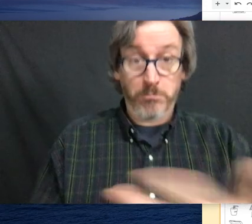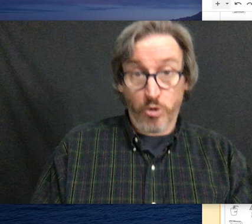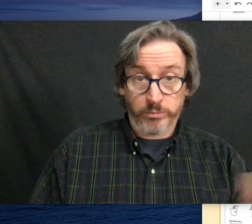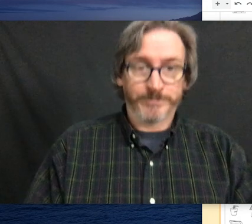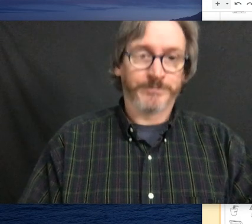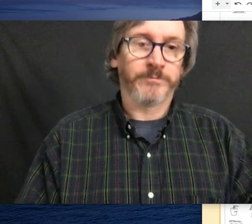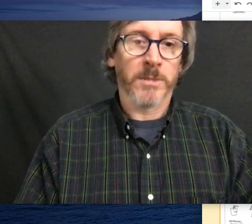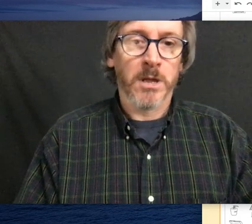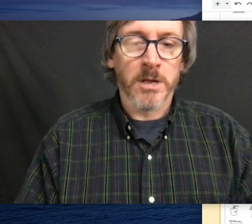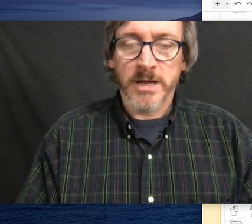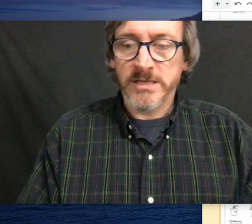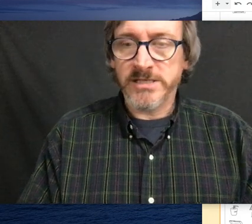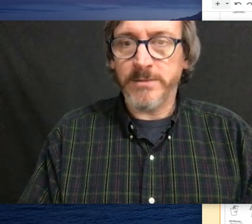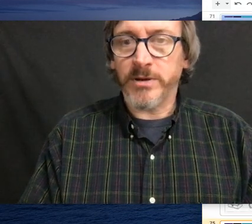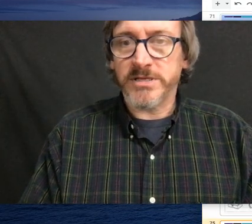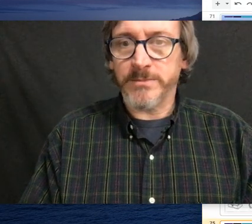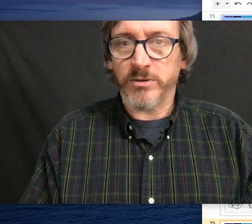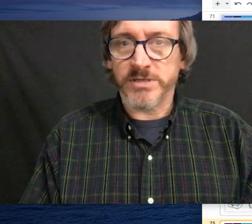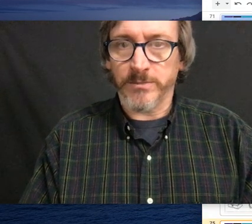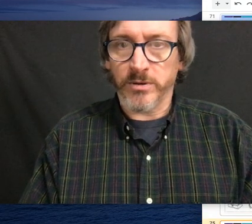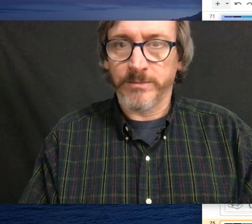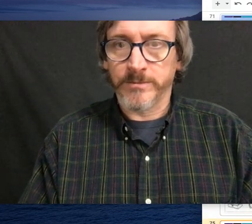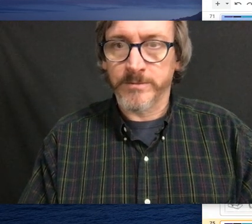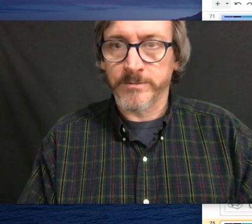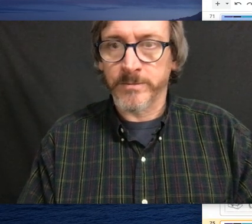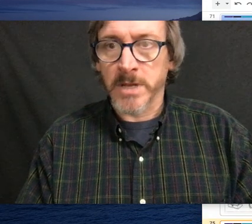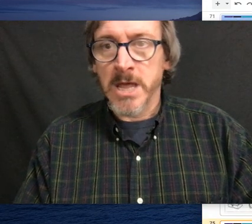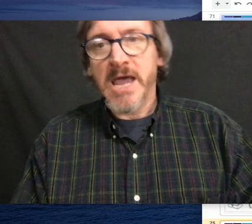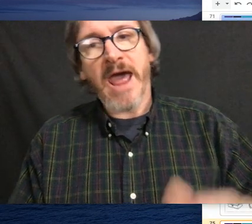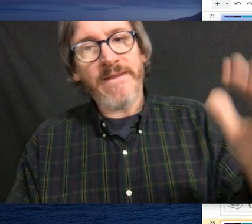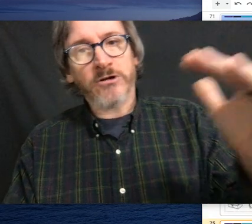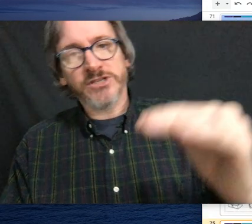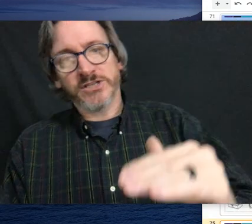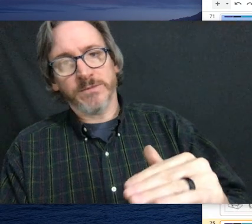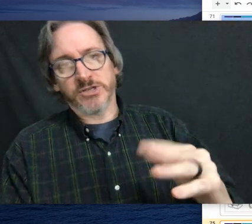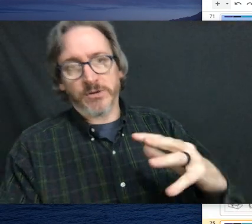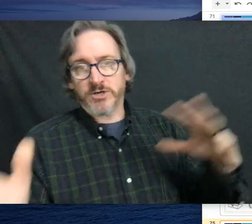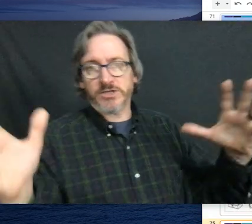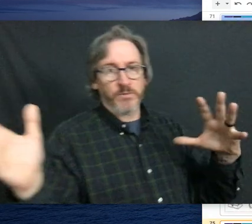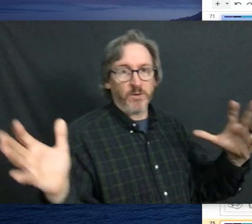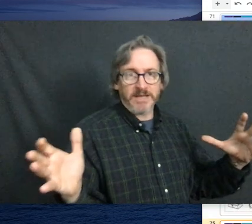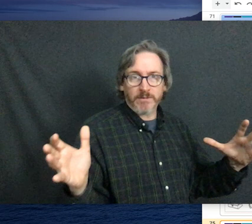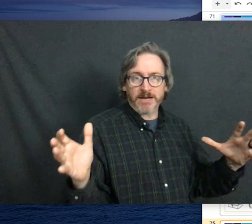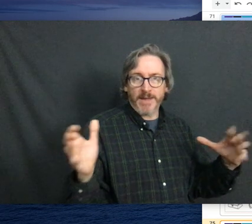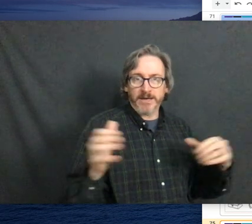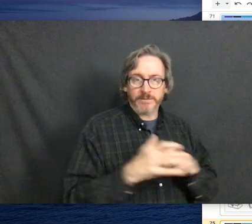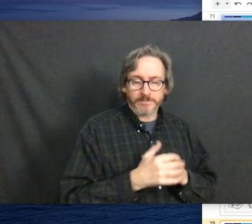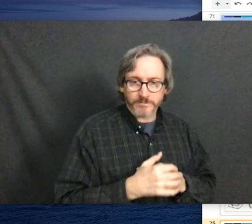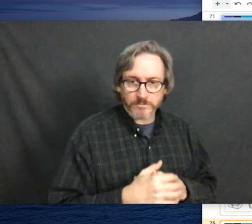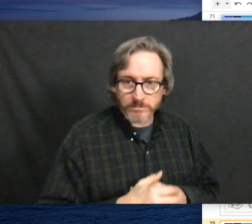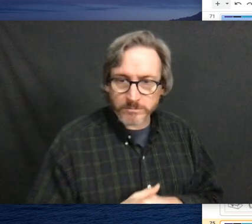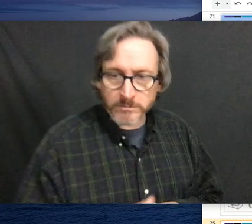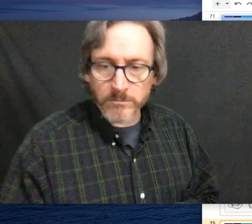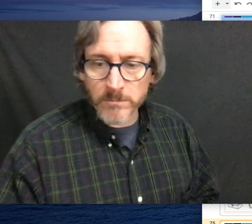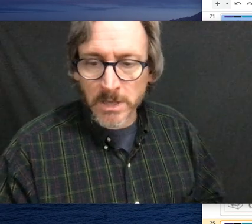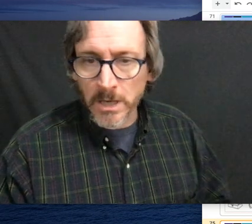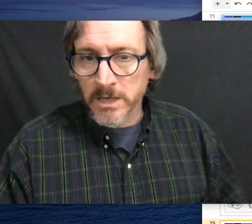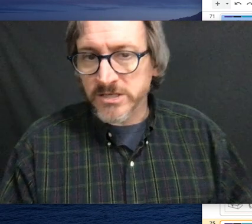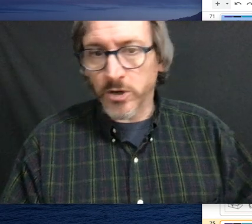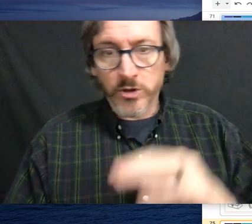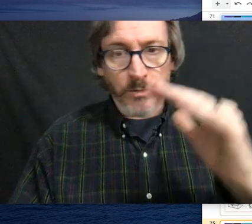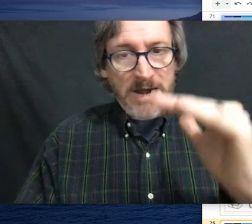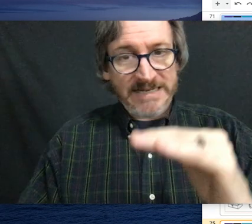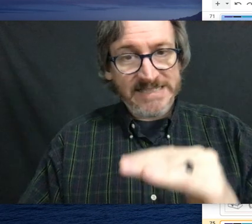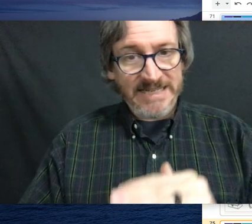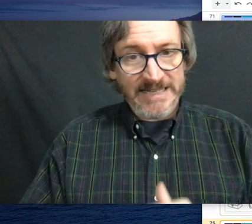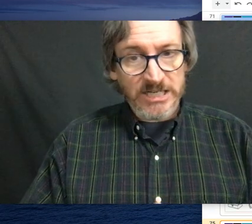it. Simple, simple, simple. And there's some descriptions of what they recommend.